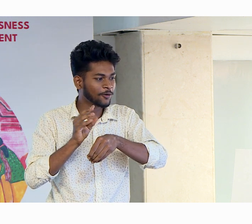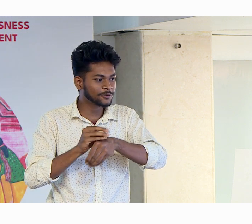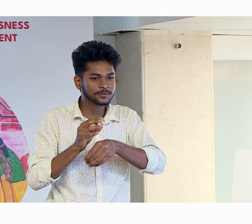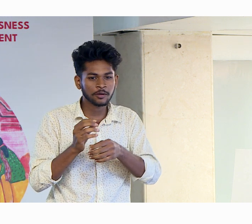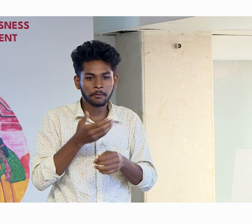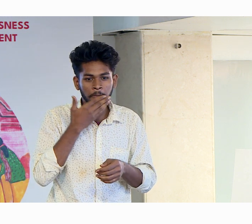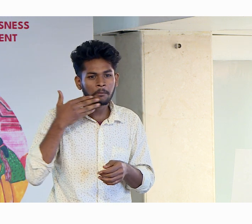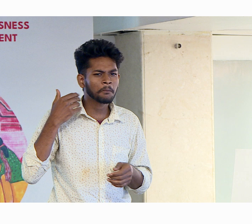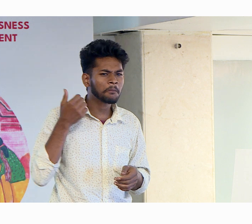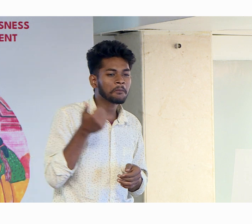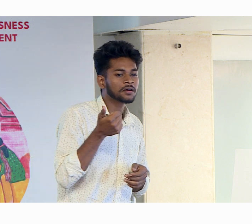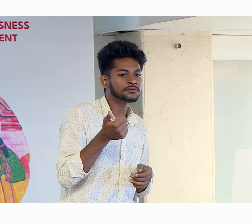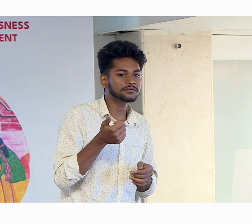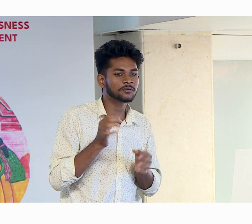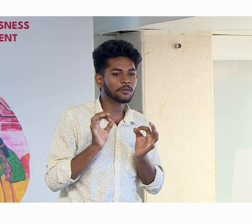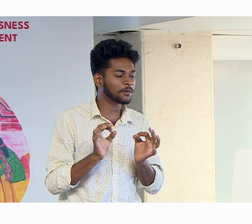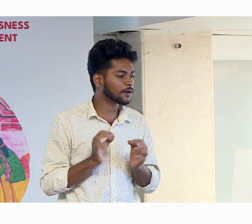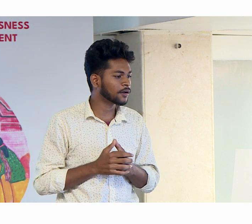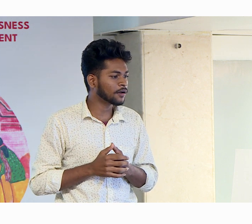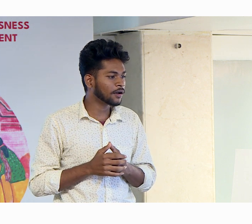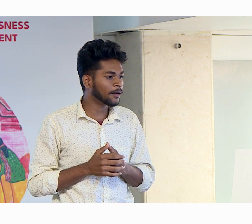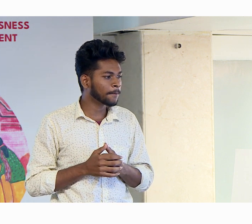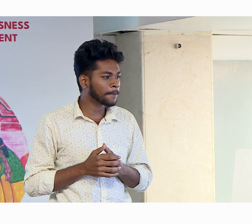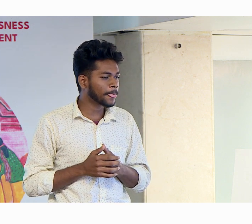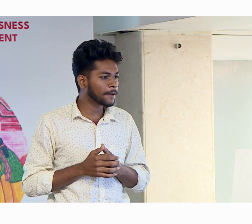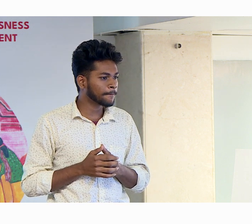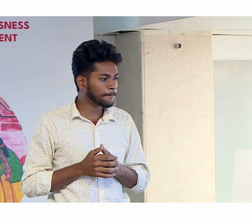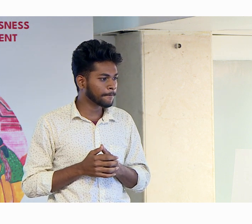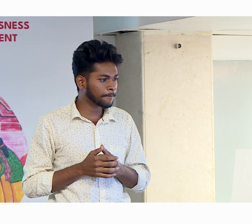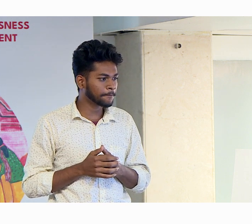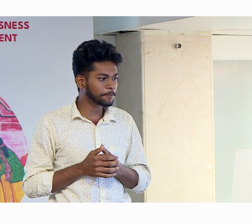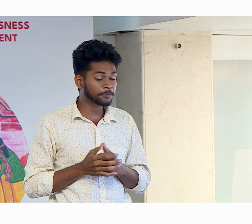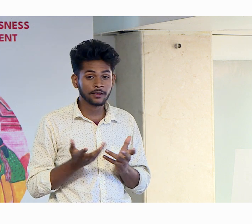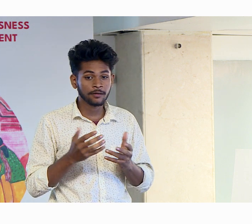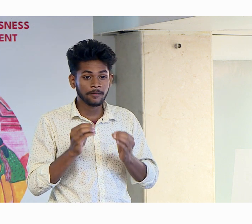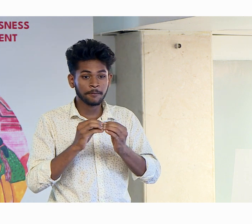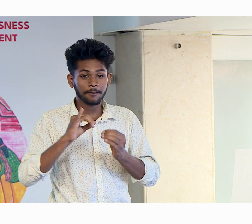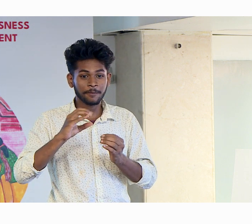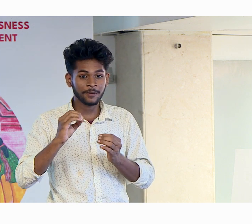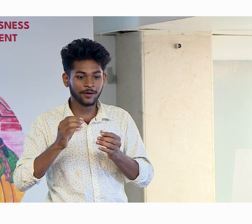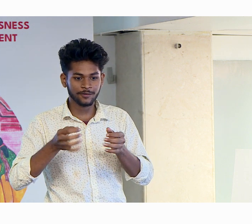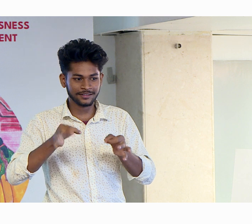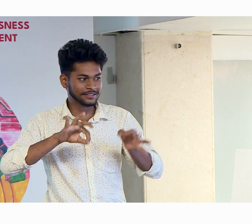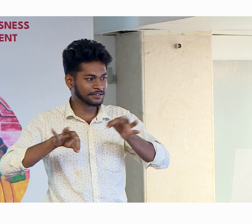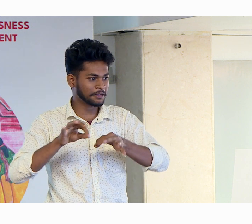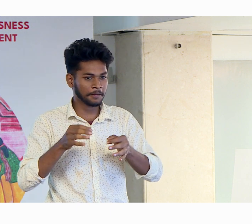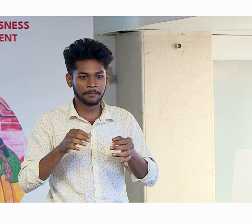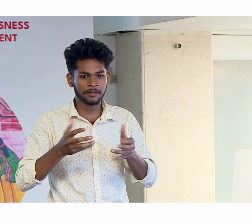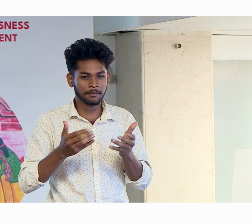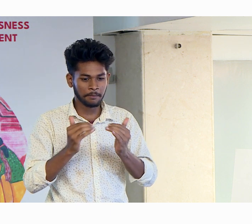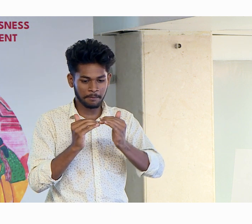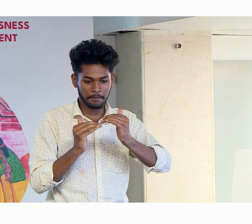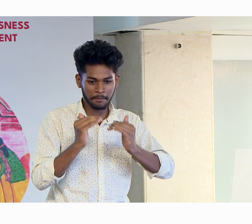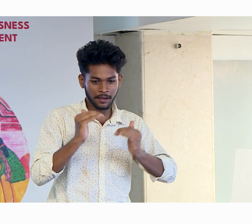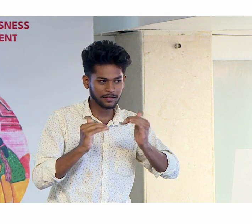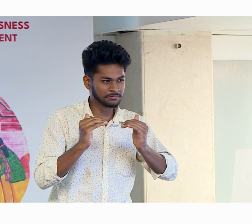form of moral weakness, goodness me, rather than a biochemical imbalance or something else. Now, if you have a professional